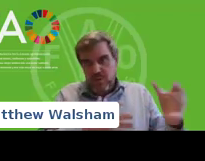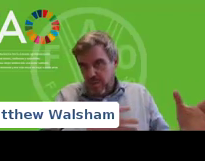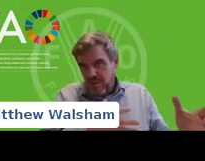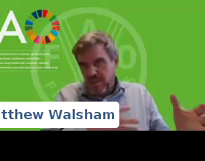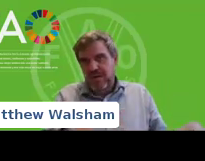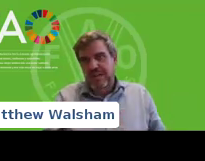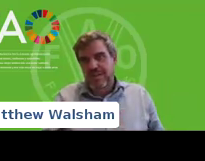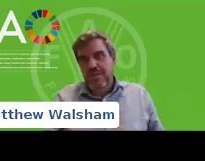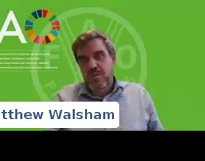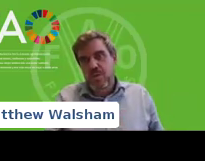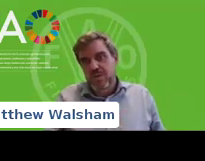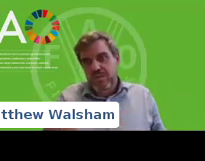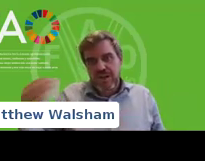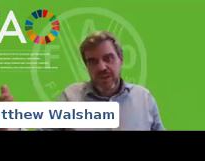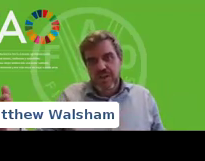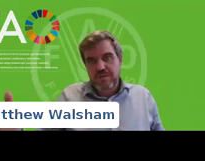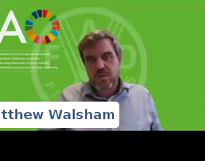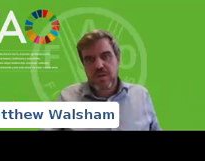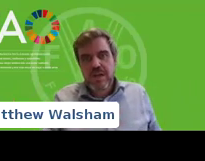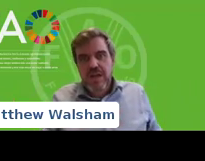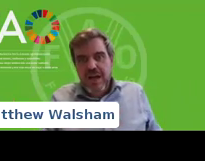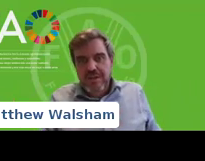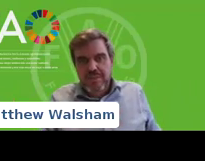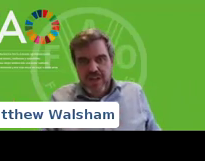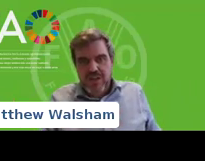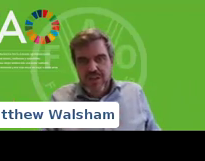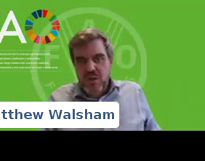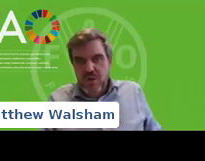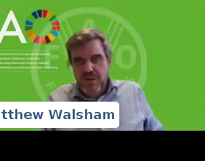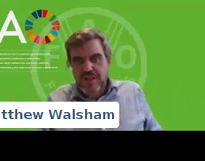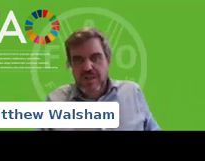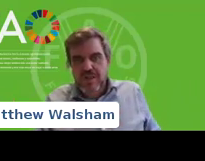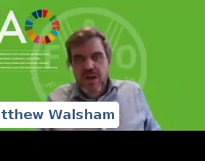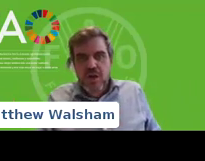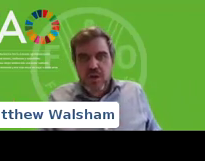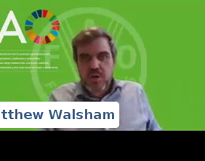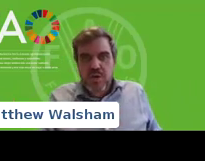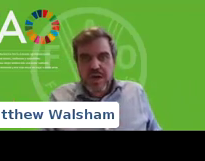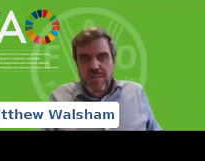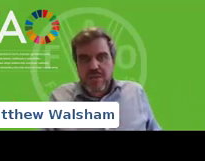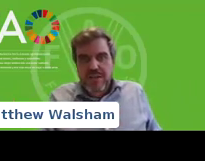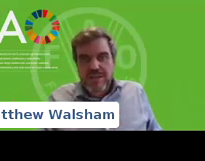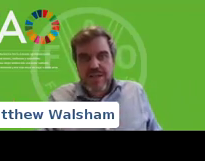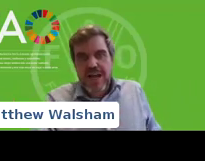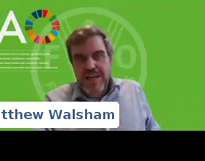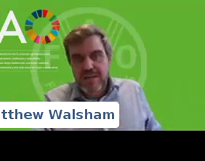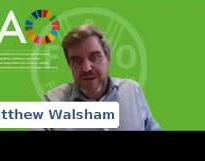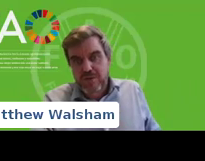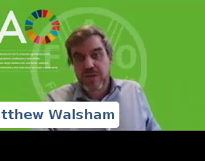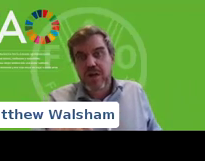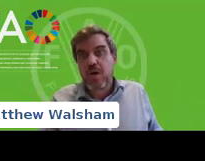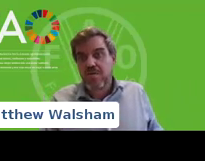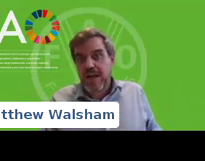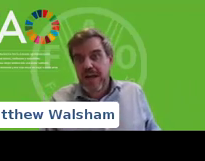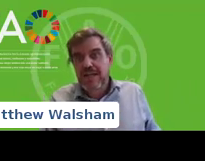context, some response to the findings of the reports and reflections going forward. And then Patience Ogolo-Dixon, who is